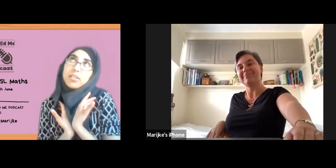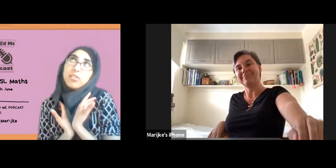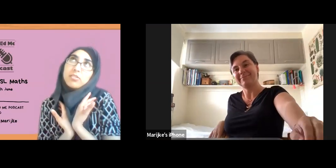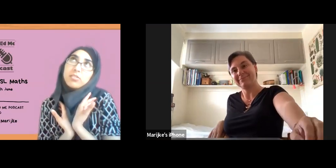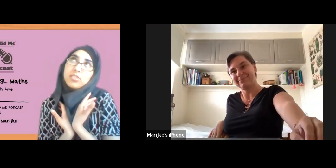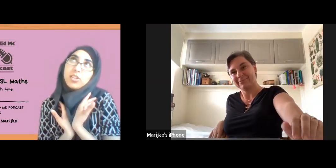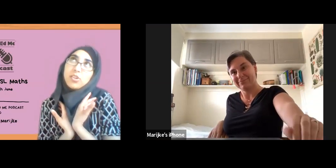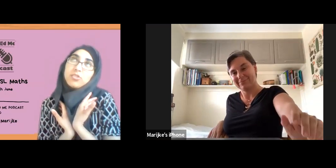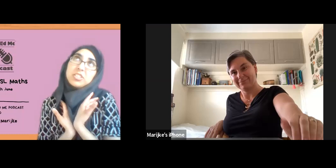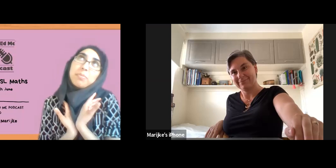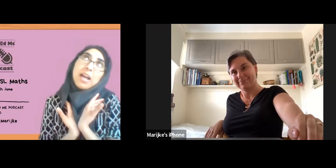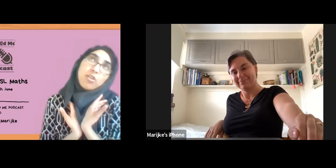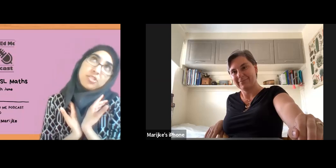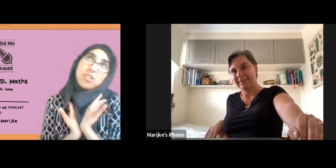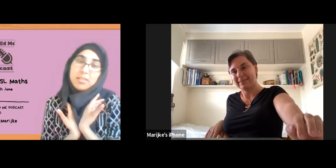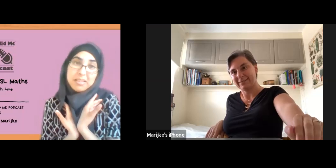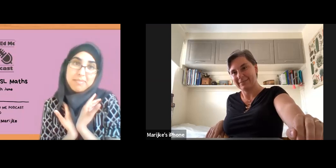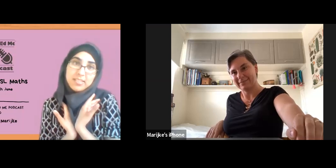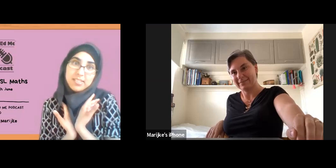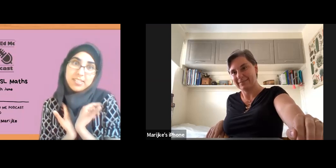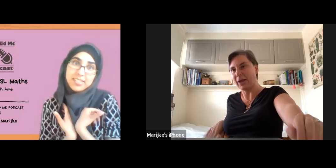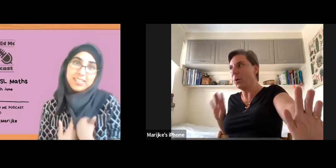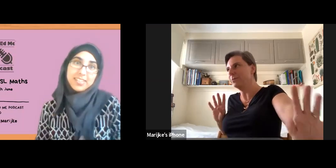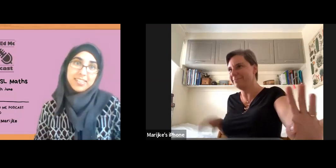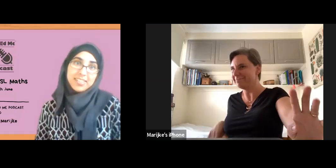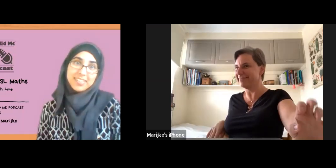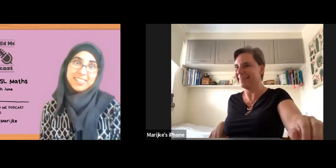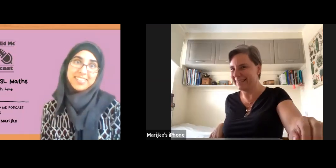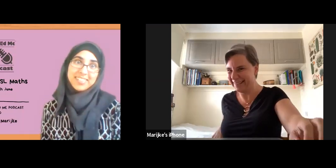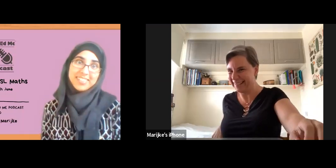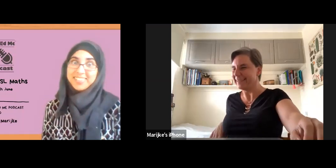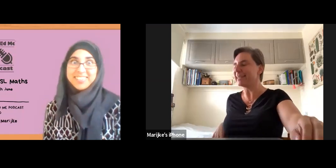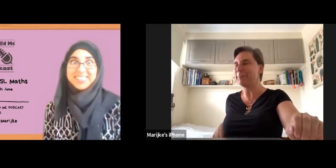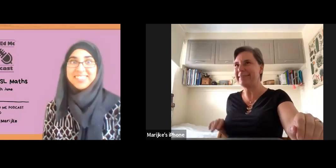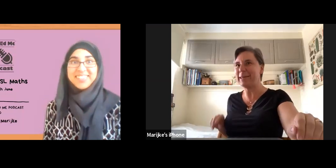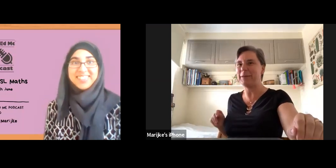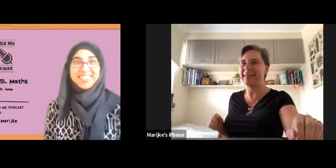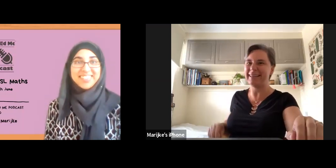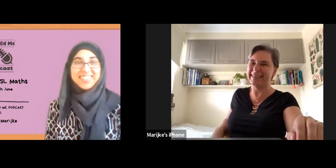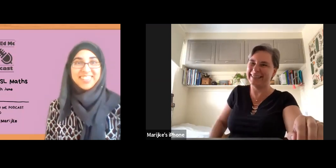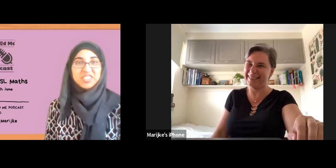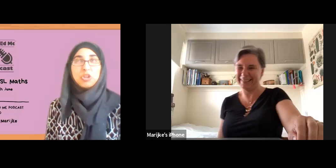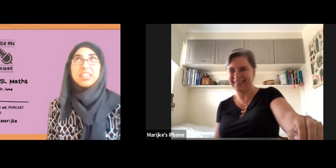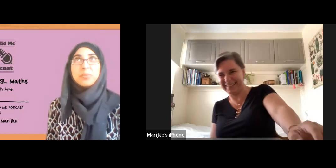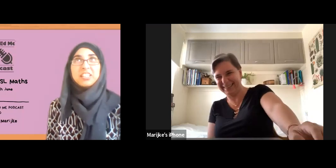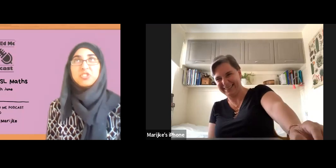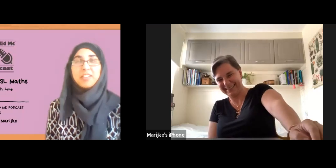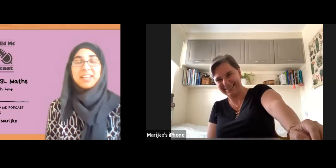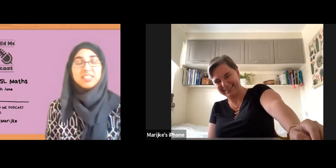hole? Or does a black hole start the Big Bang? Oh, getting a bit deep here. Do you think we can travel back in